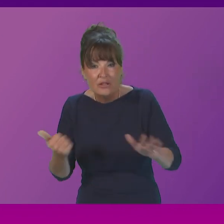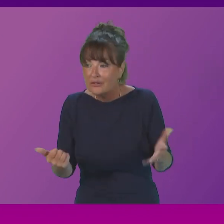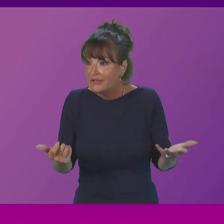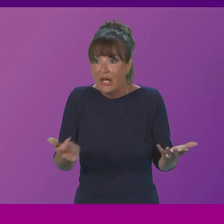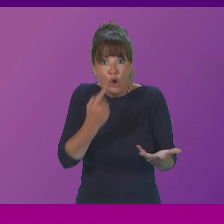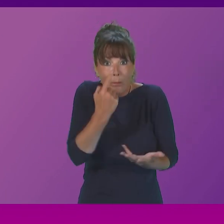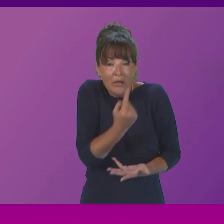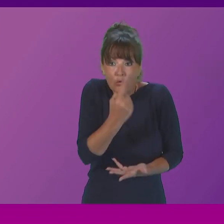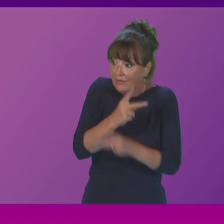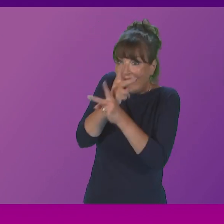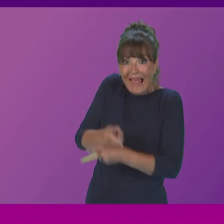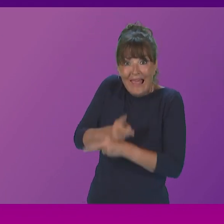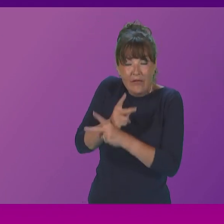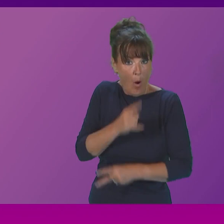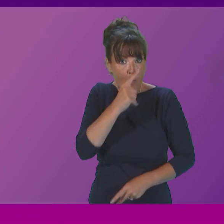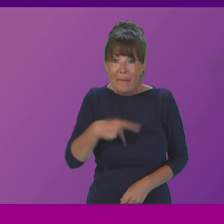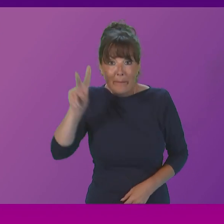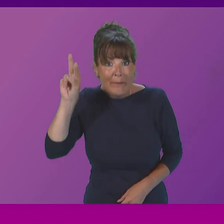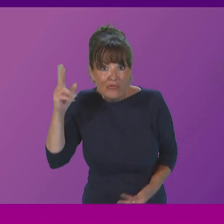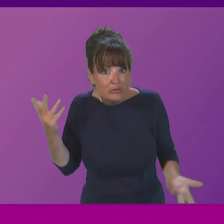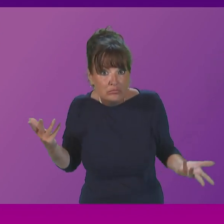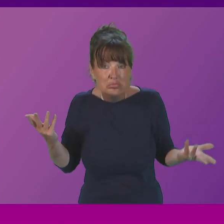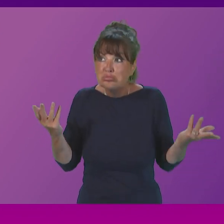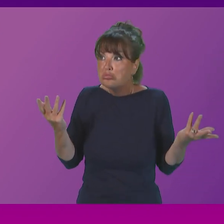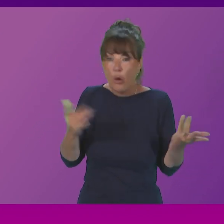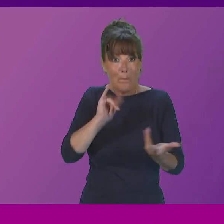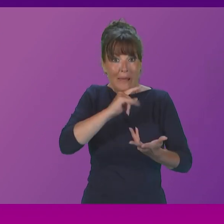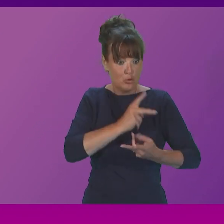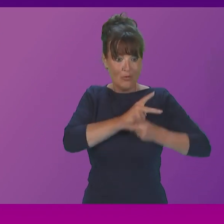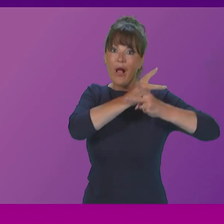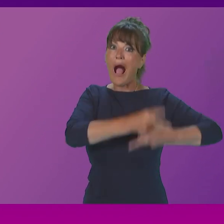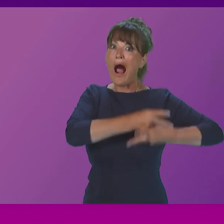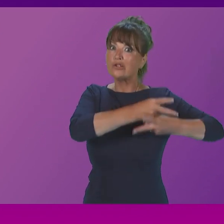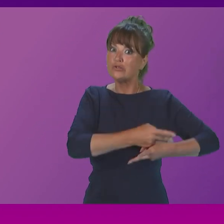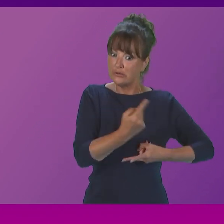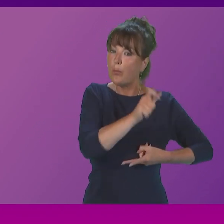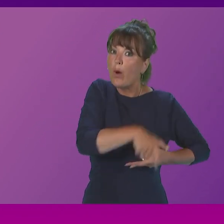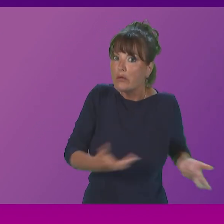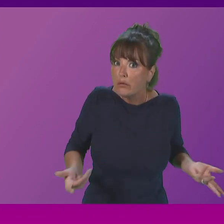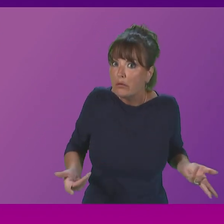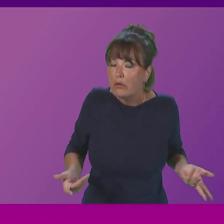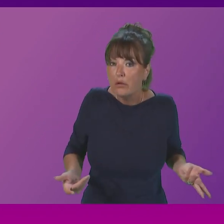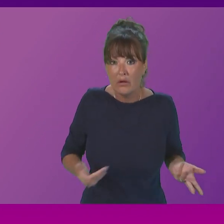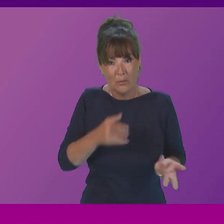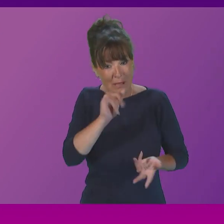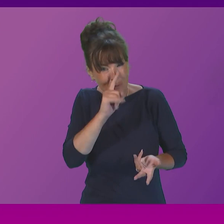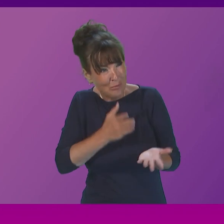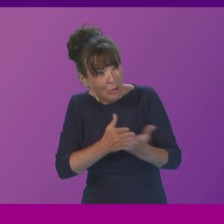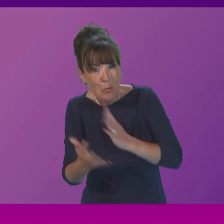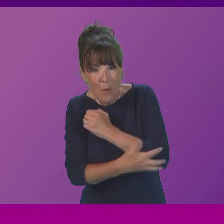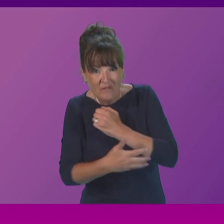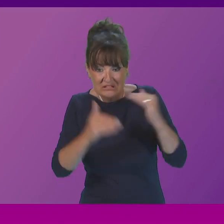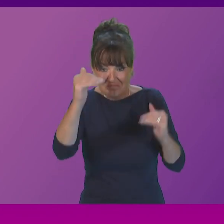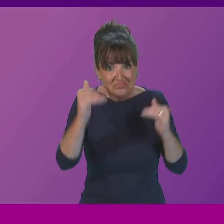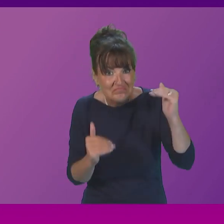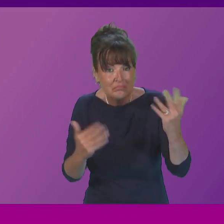be as a carer. They might be as a parent. They might be as a guardian. They might be the experience of poverty and inequality.